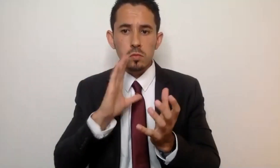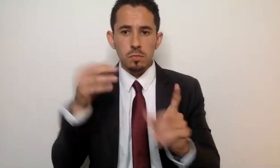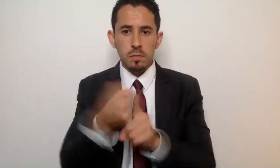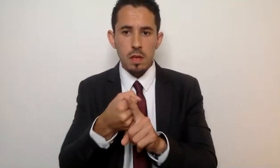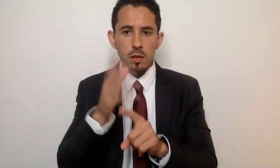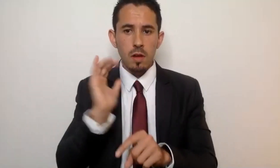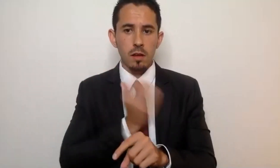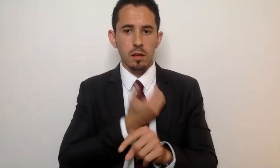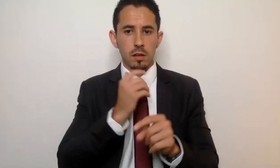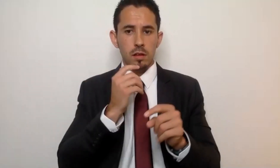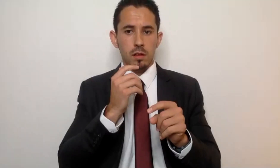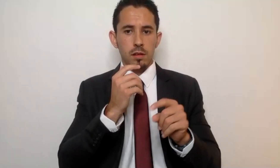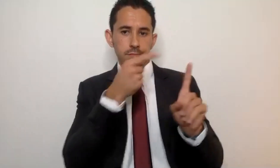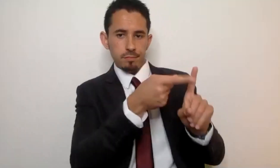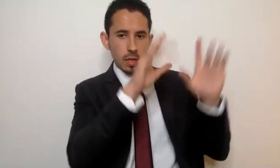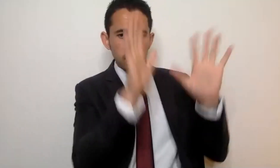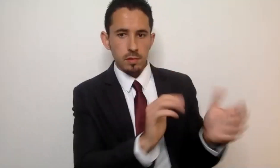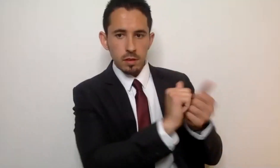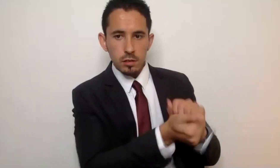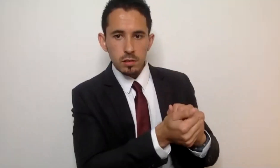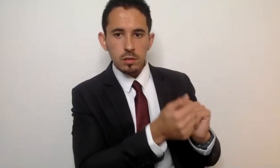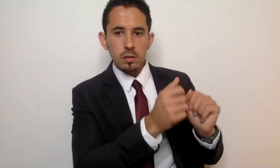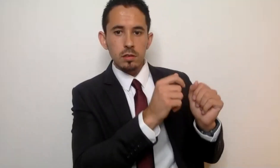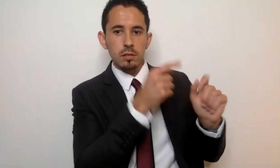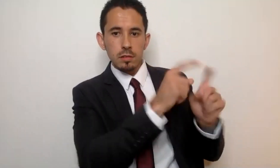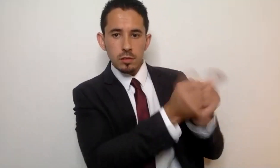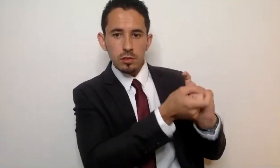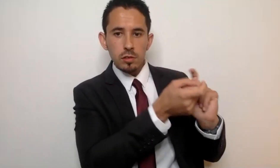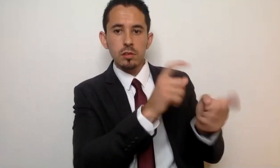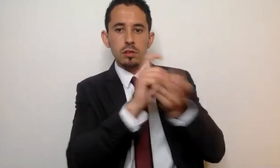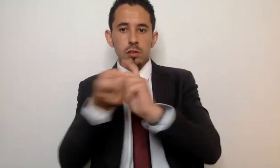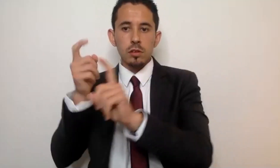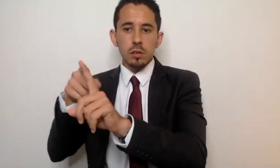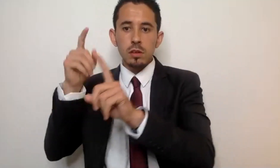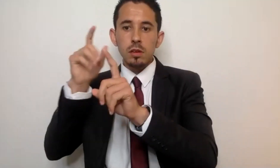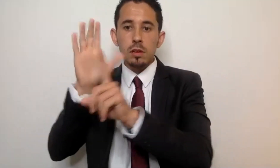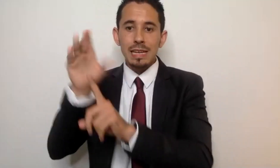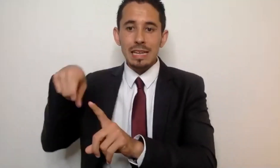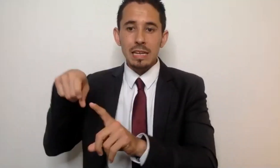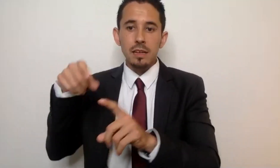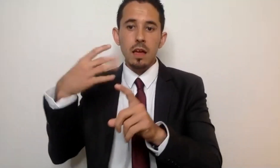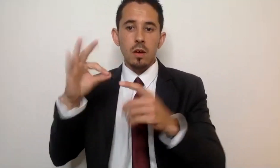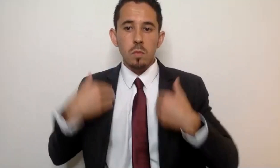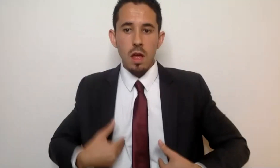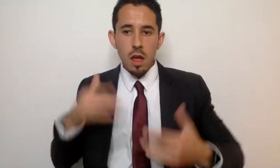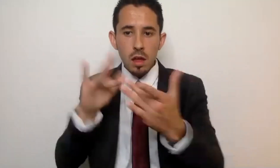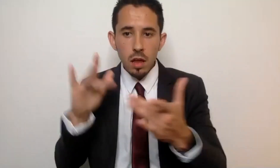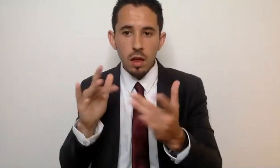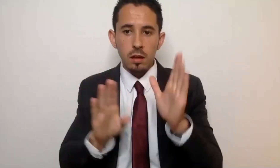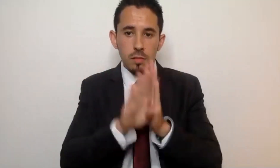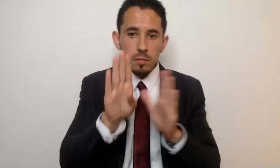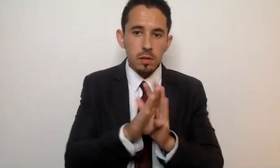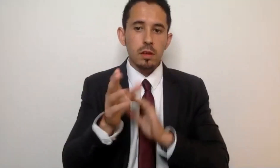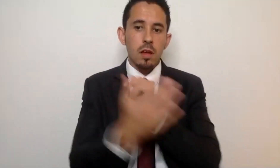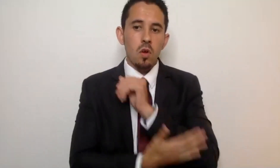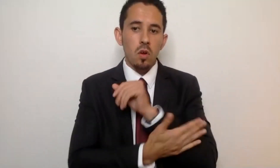be impacted by our changing climate and our changing needs of human contact in developing and developed countries? And